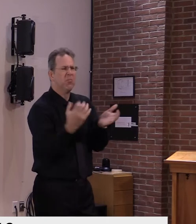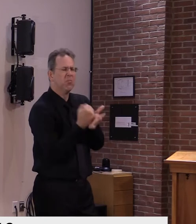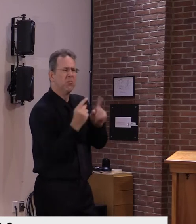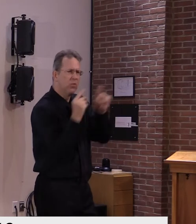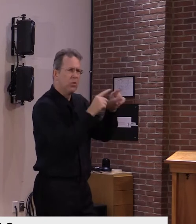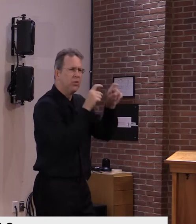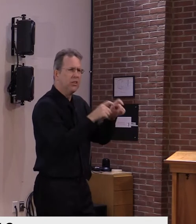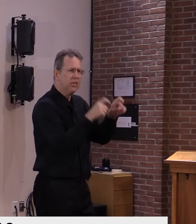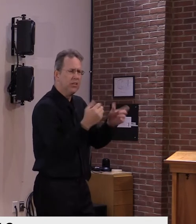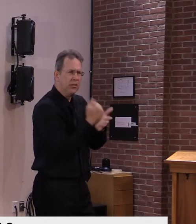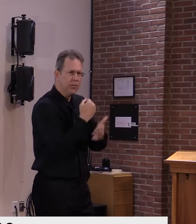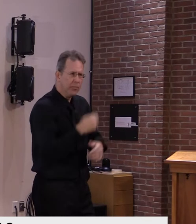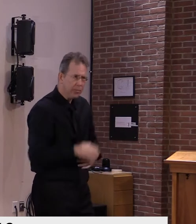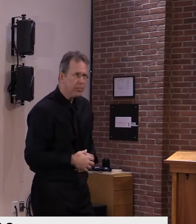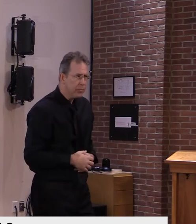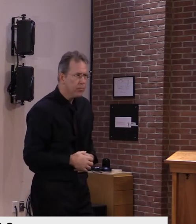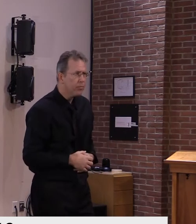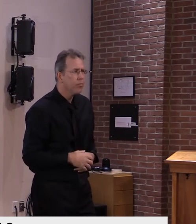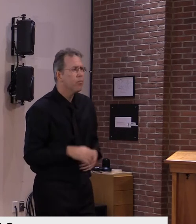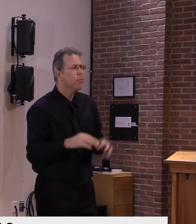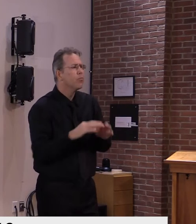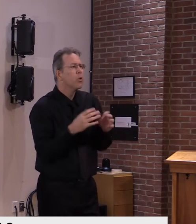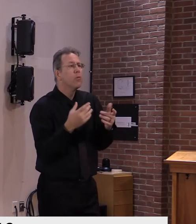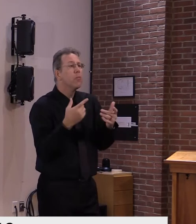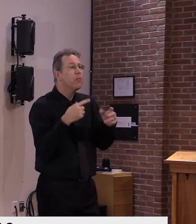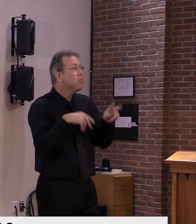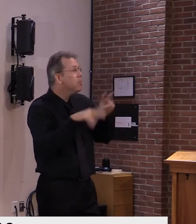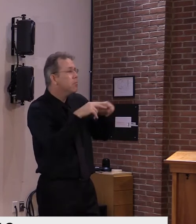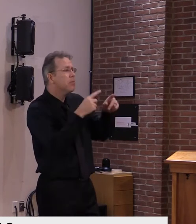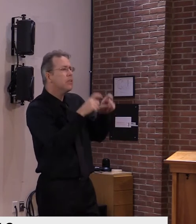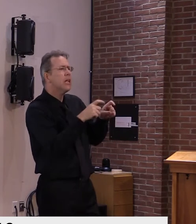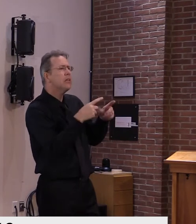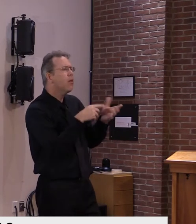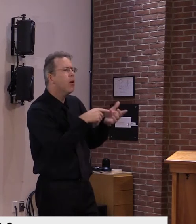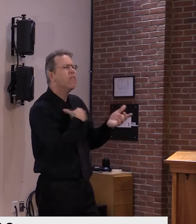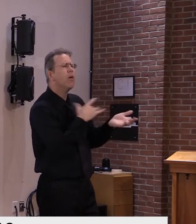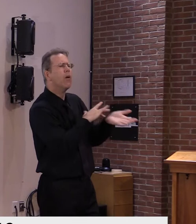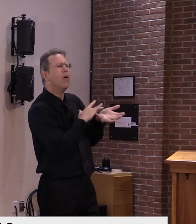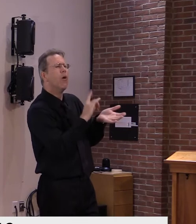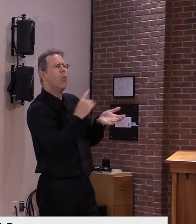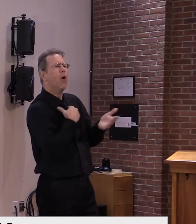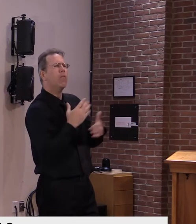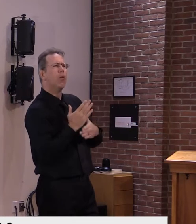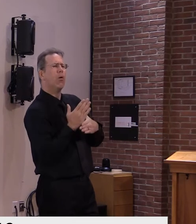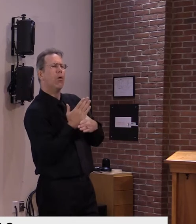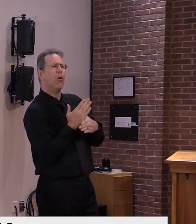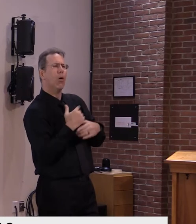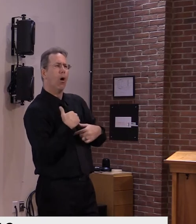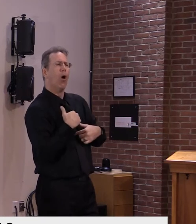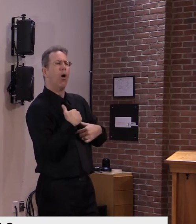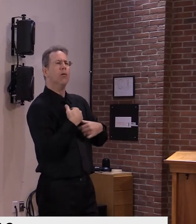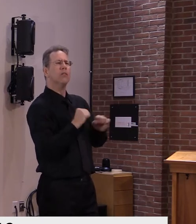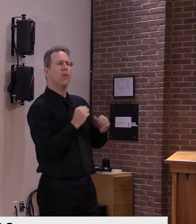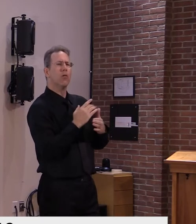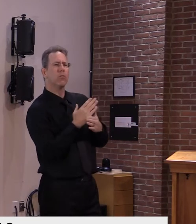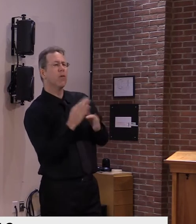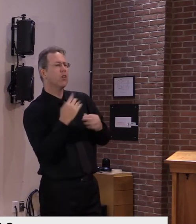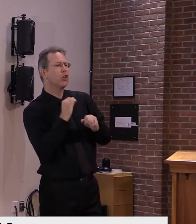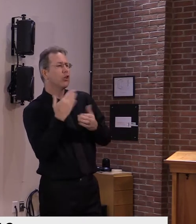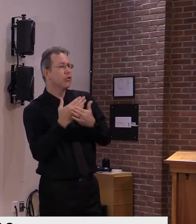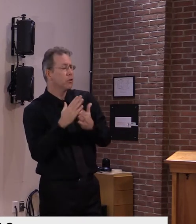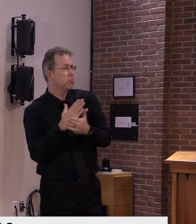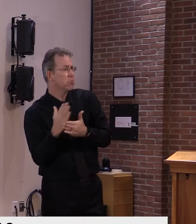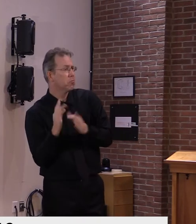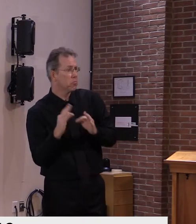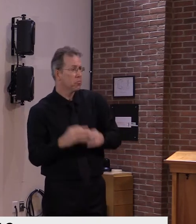finger on the pulse of how much COVID is present in our state. Now I'll turn it over to the governor.